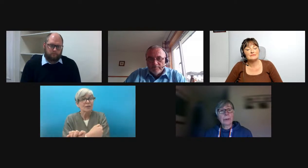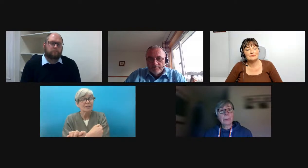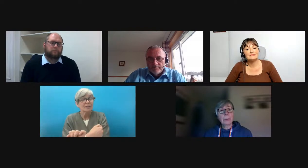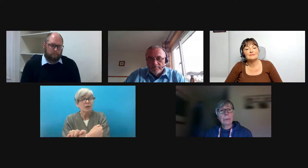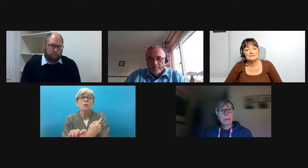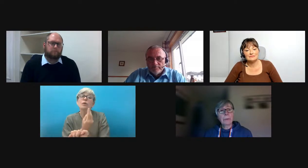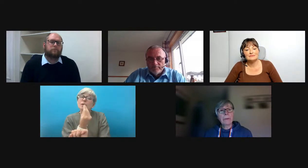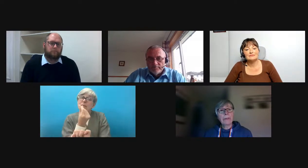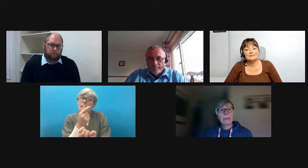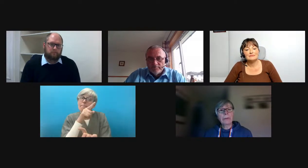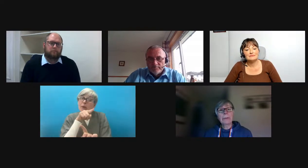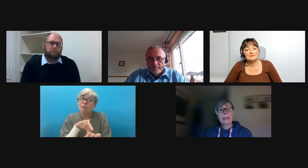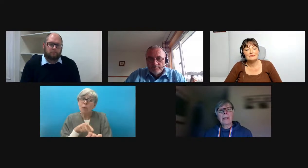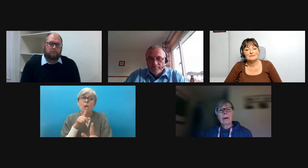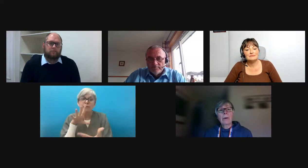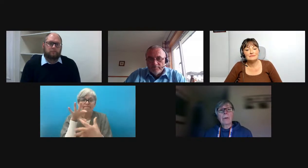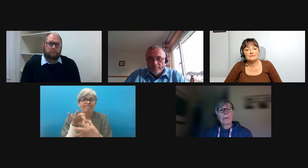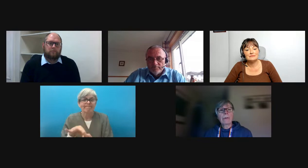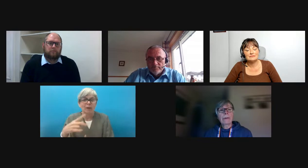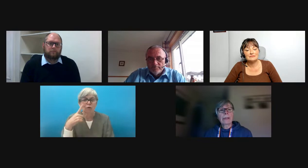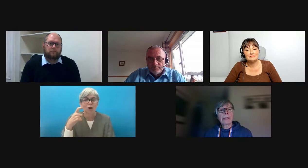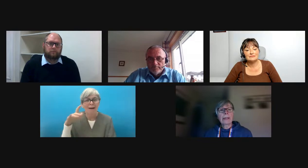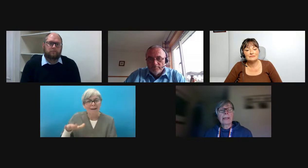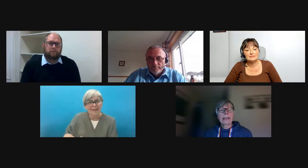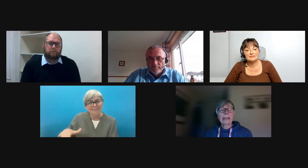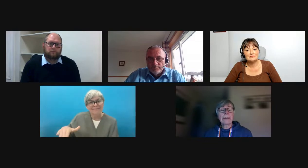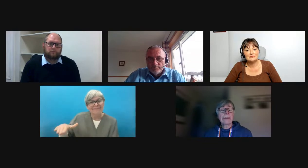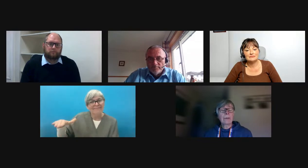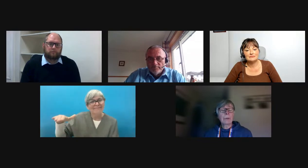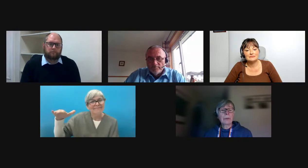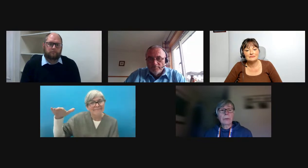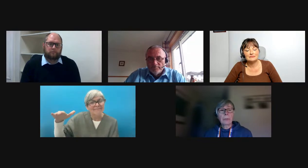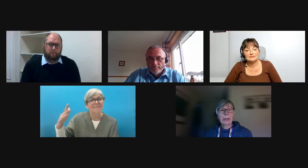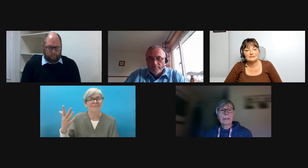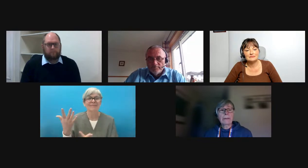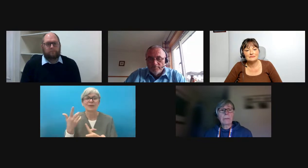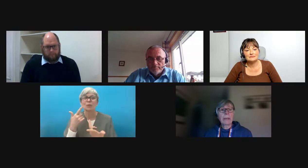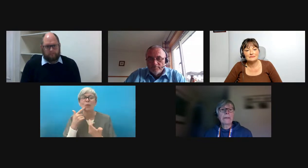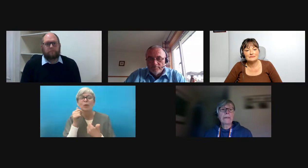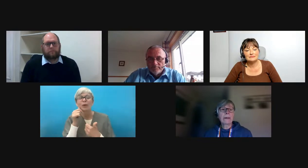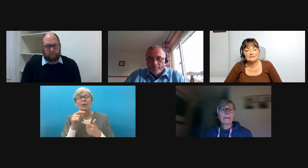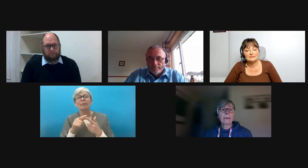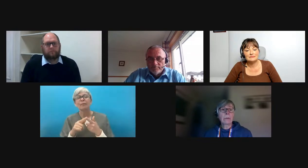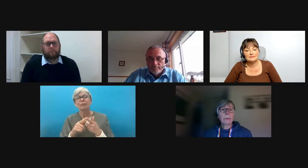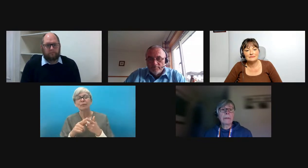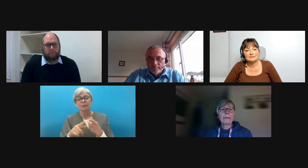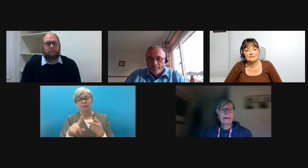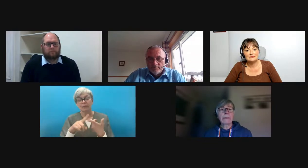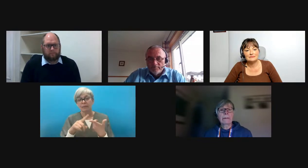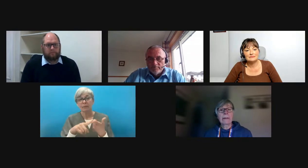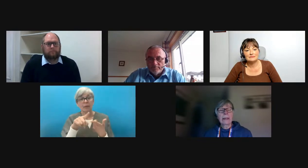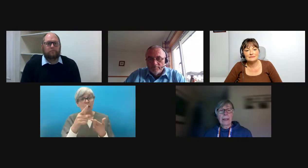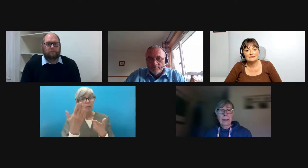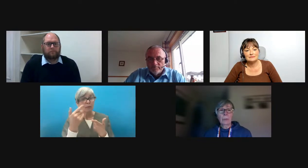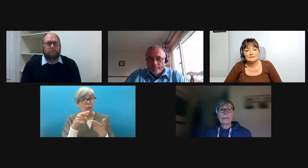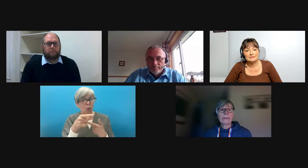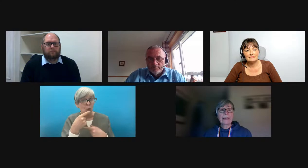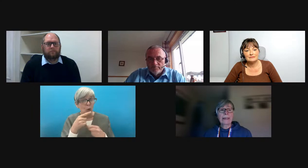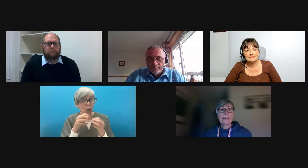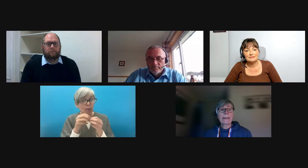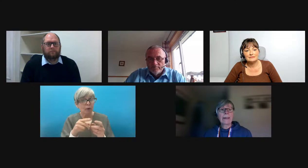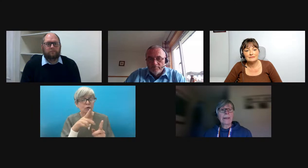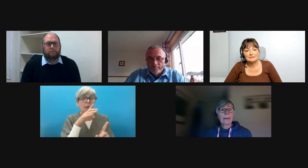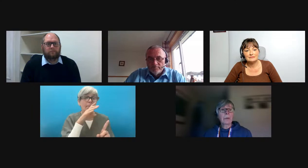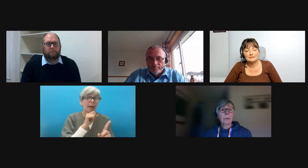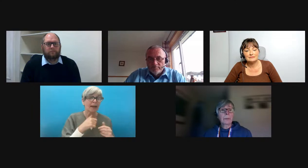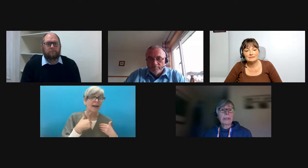for young people, you know, or again, we talked about men's health and women's health. And once